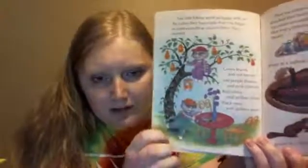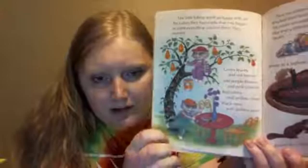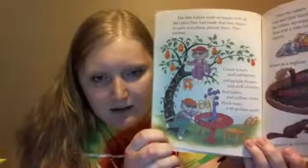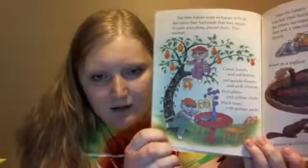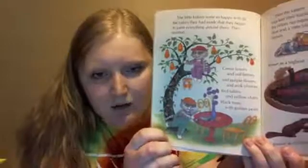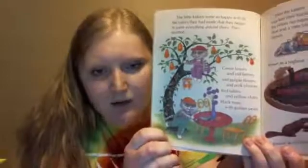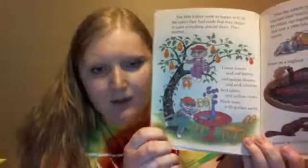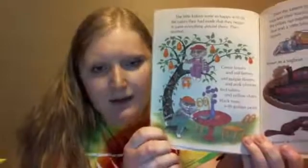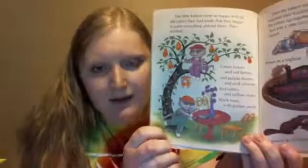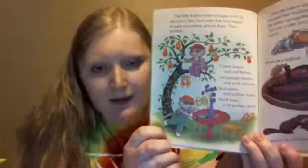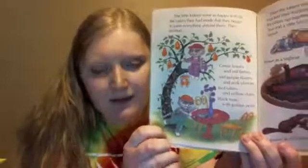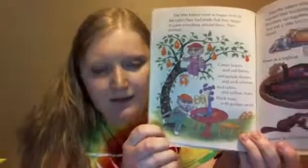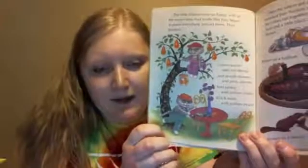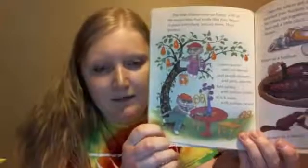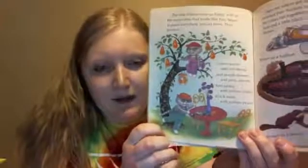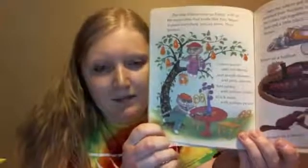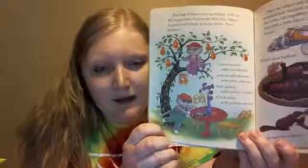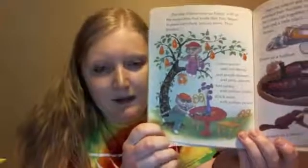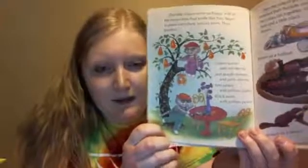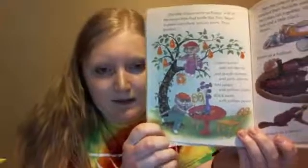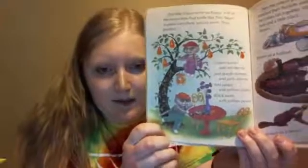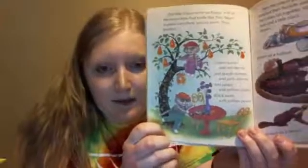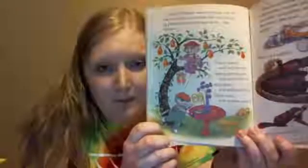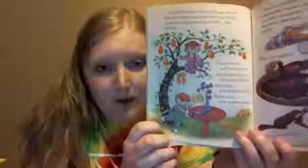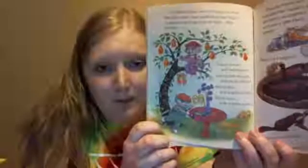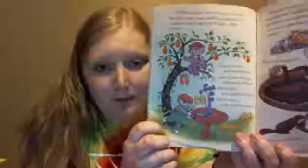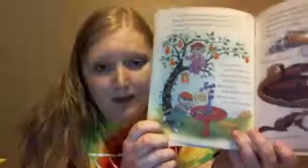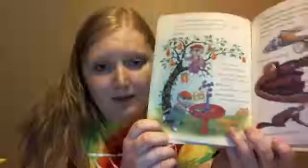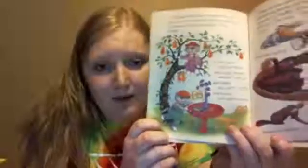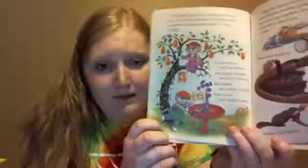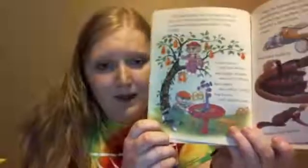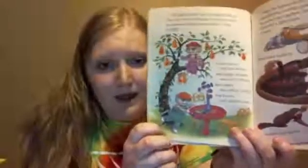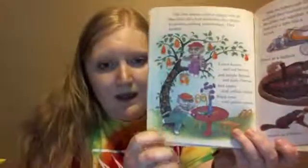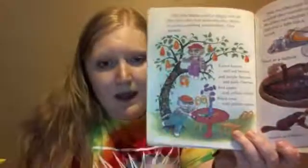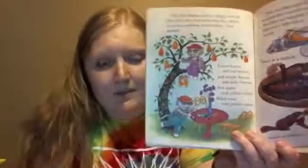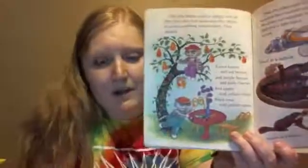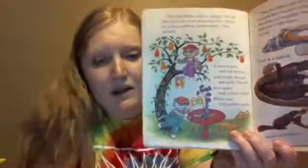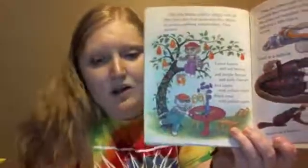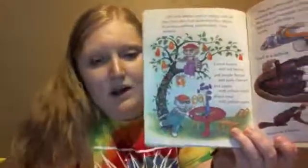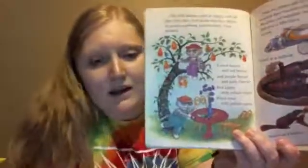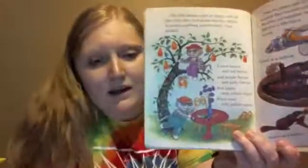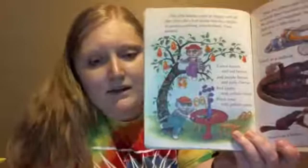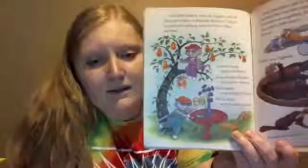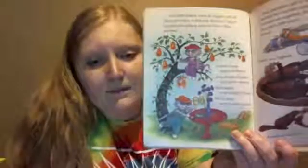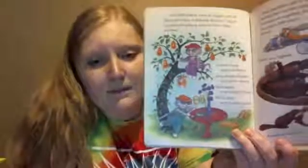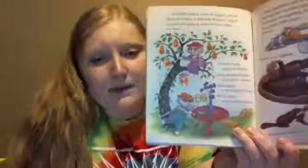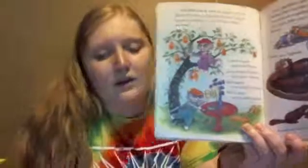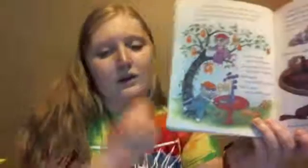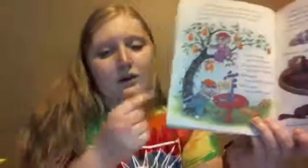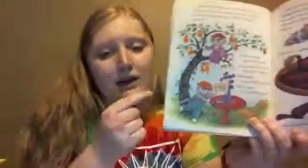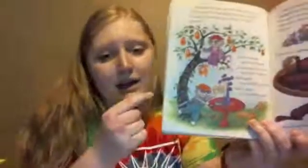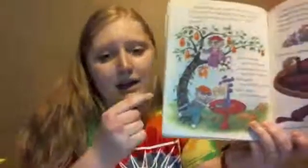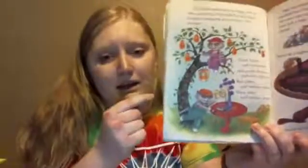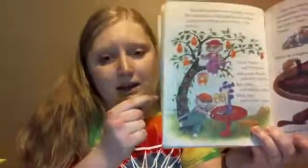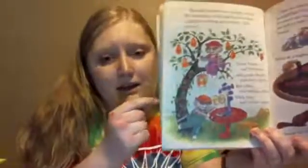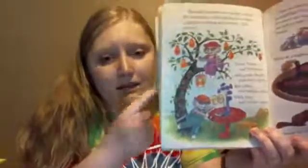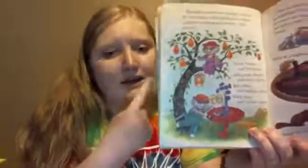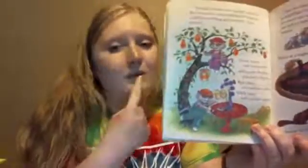painting? Green leaves and red berries and purple flowers and pink cherries. Green leaves and